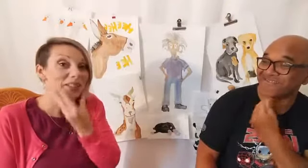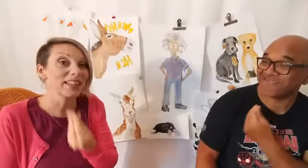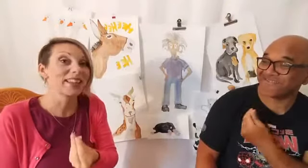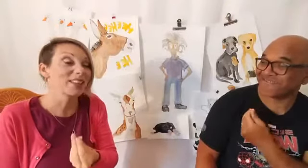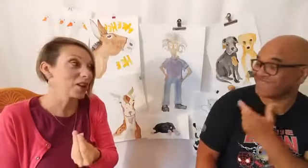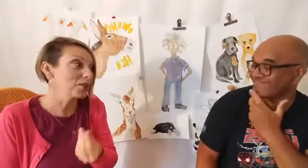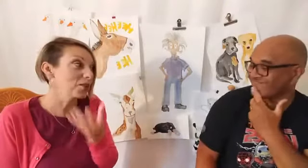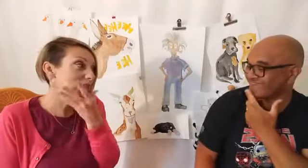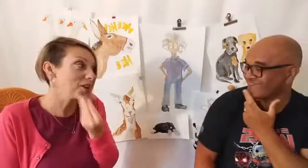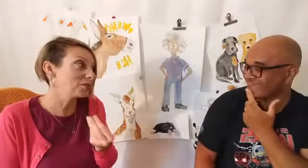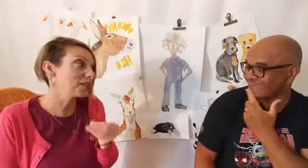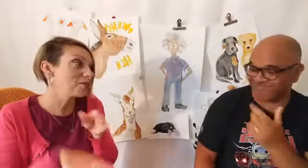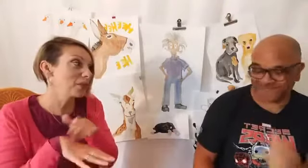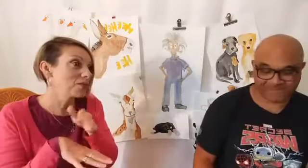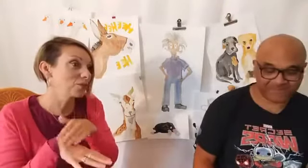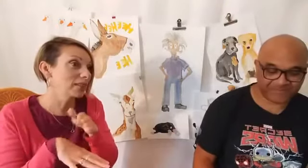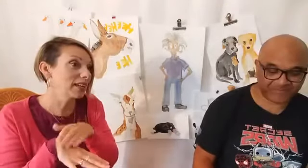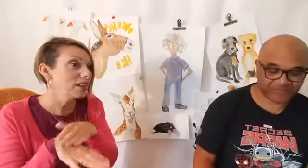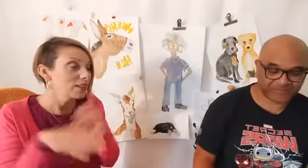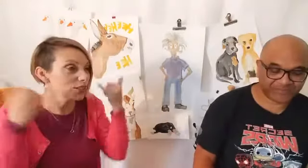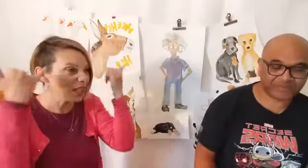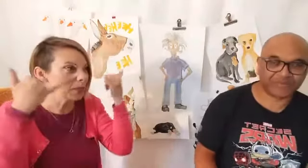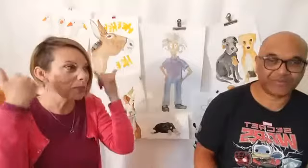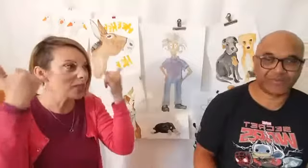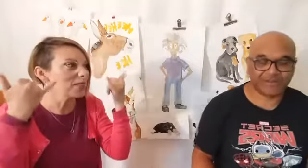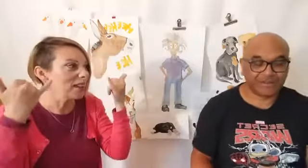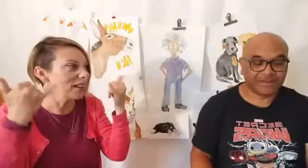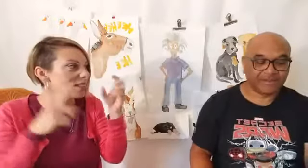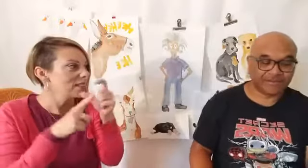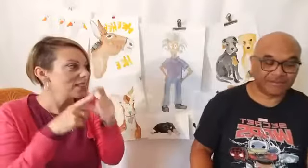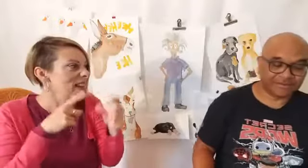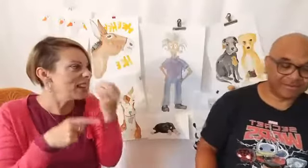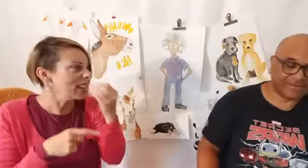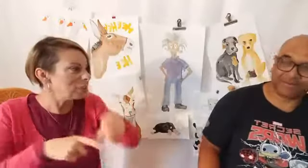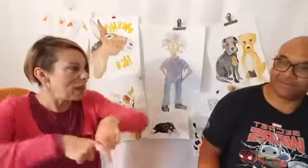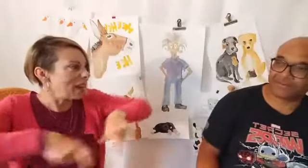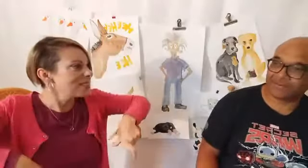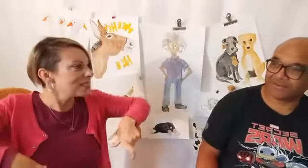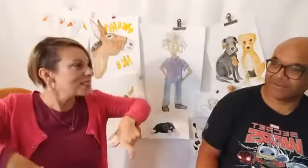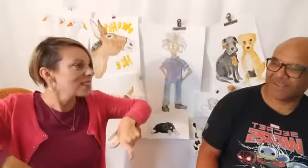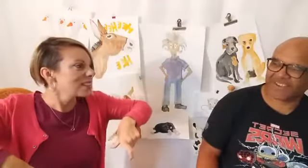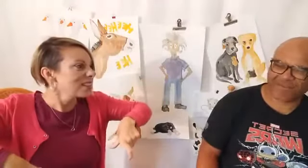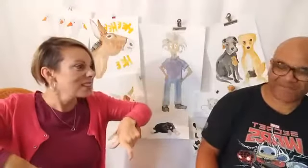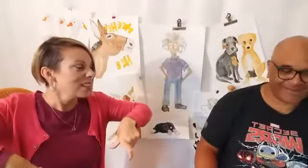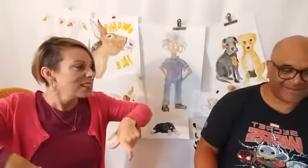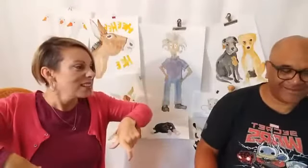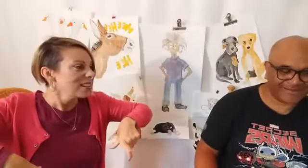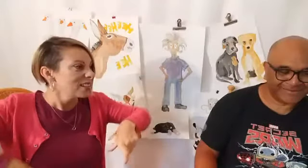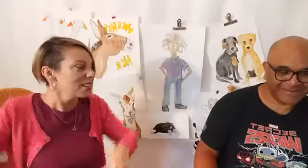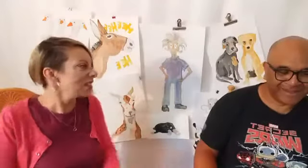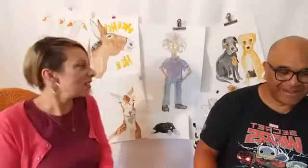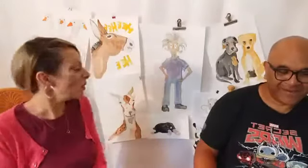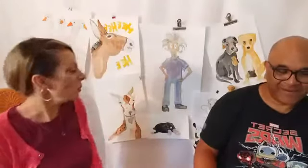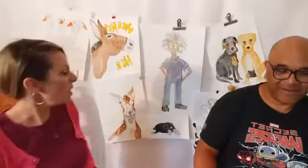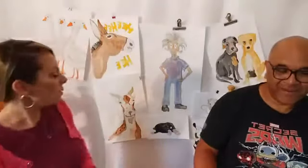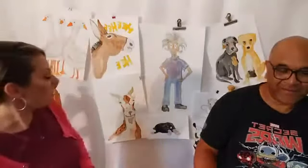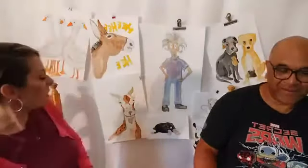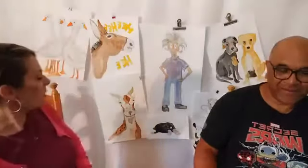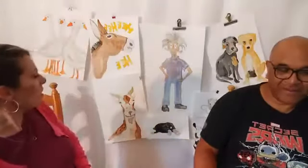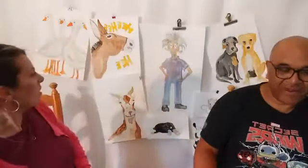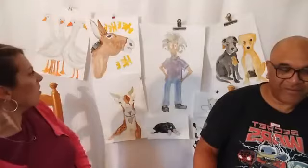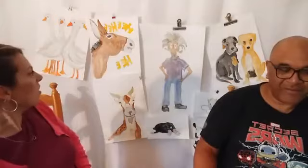was thinking the goat, because goats are a bit naughty. Do sheep do that? Do they eat pants? I don't think so. I think so. What